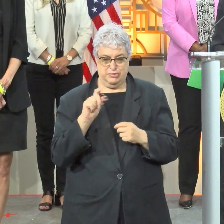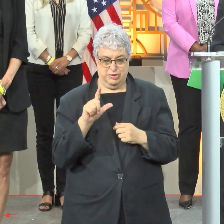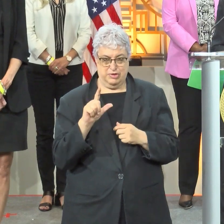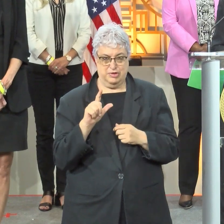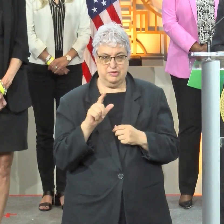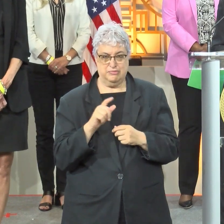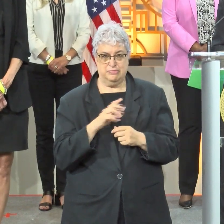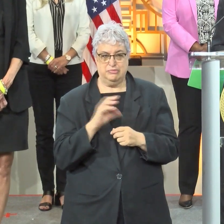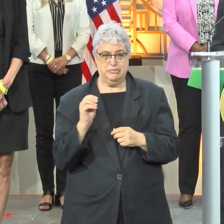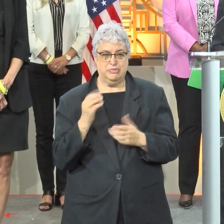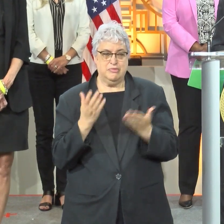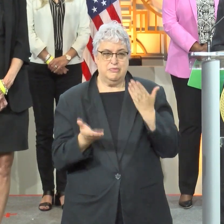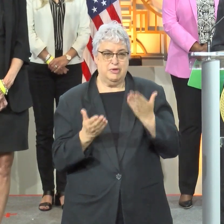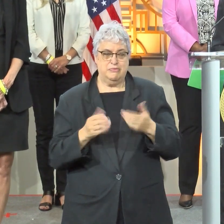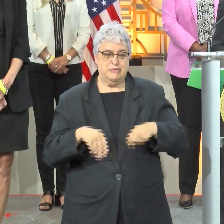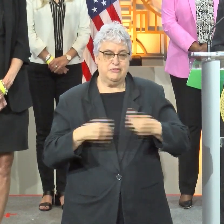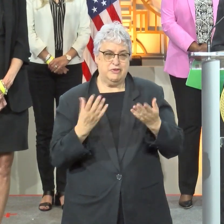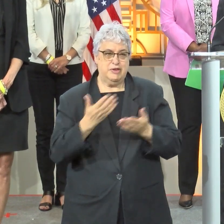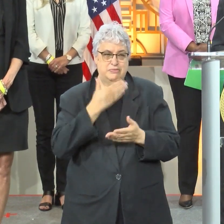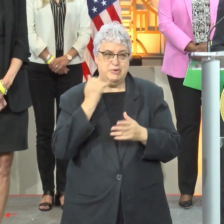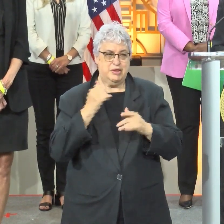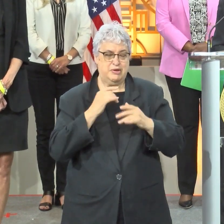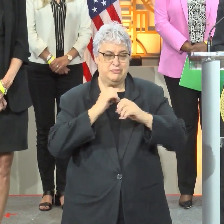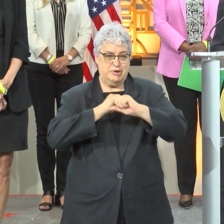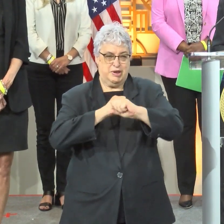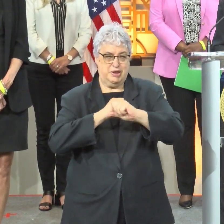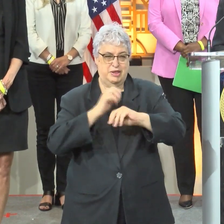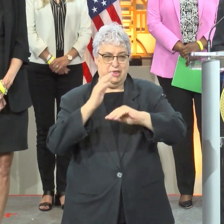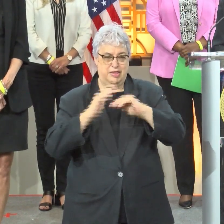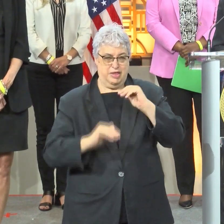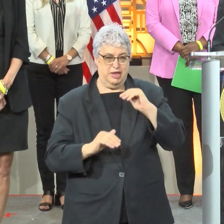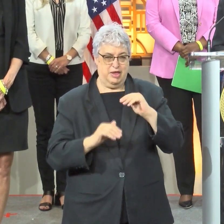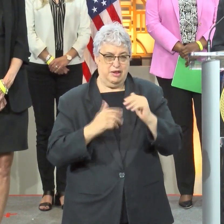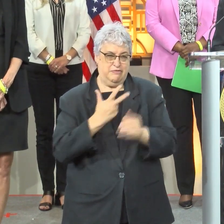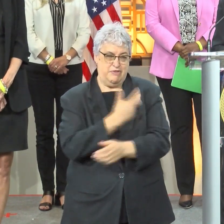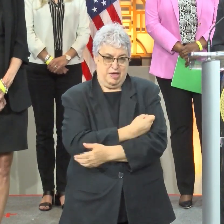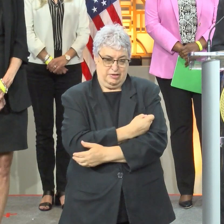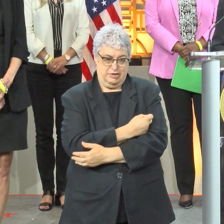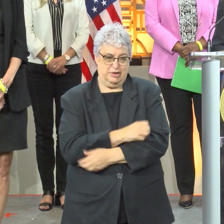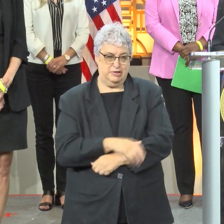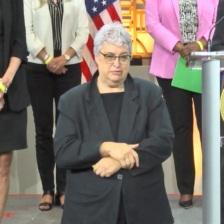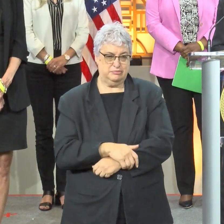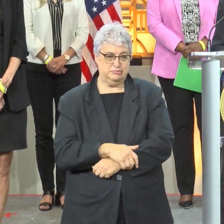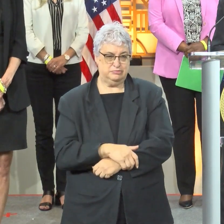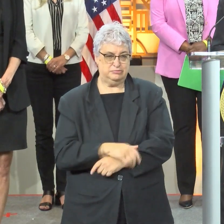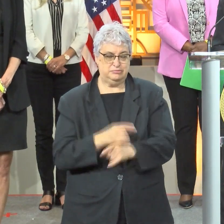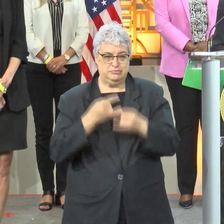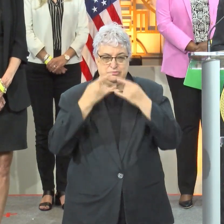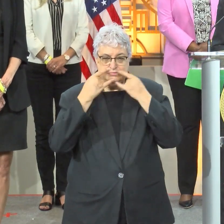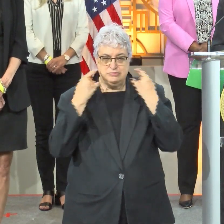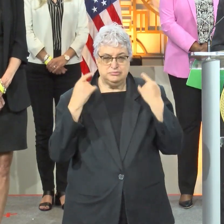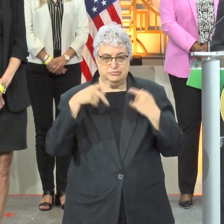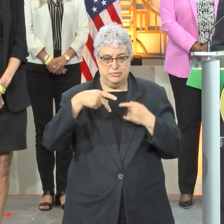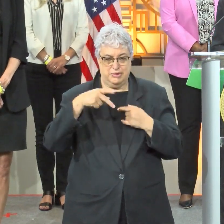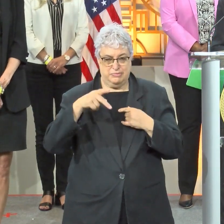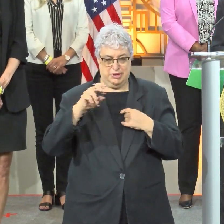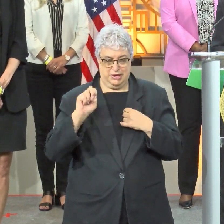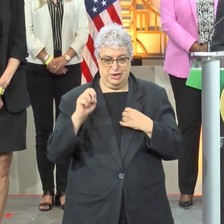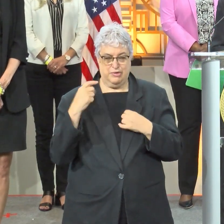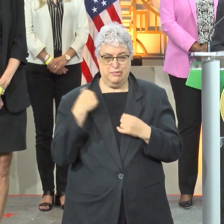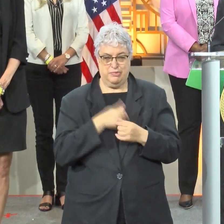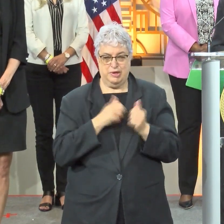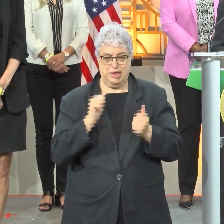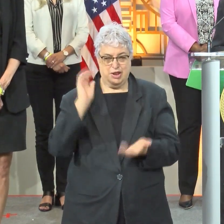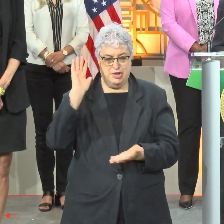coronavirus and might even provide better protection against it than a vaccine. By wearing PPEs, we have been able